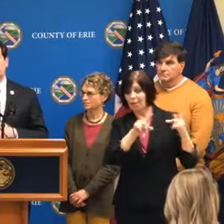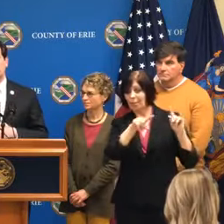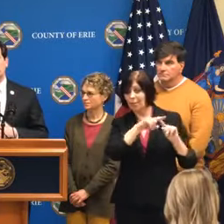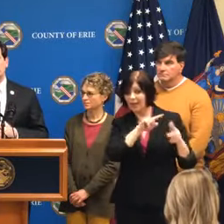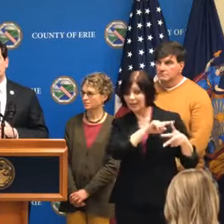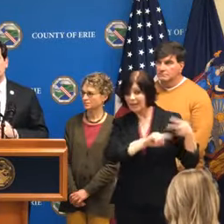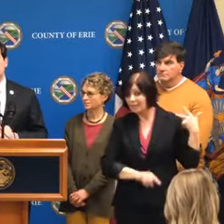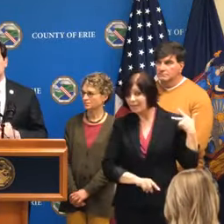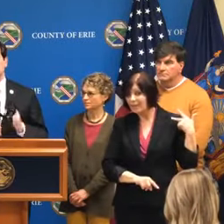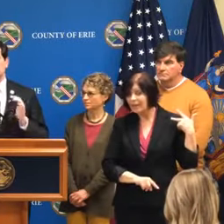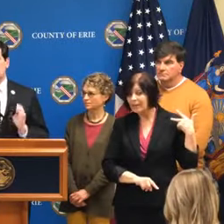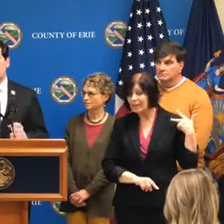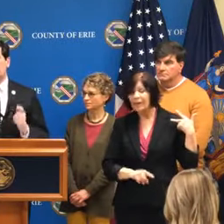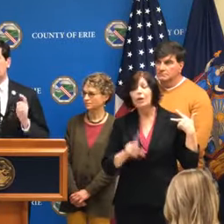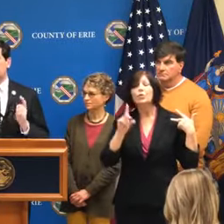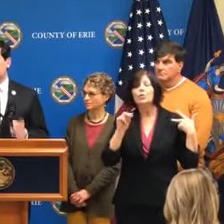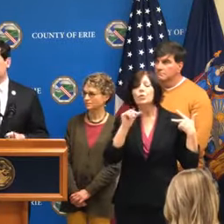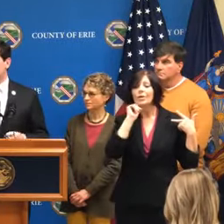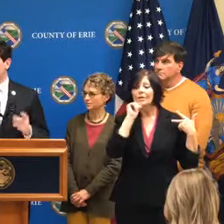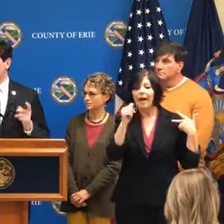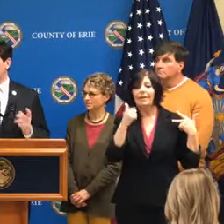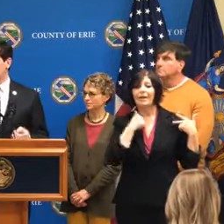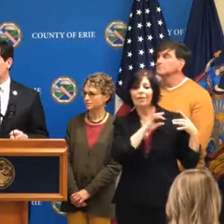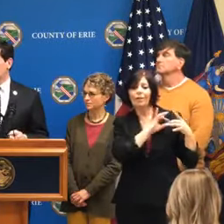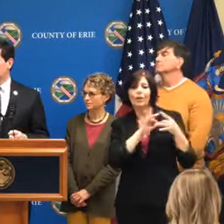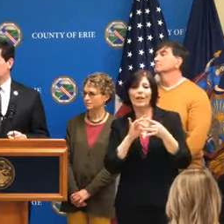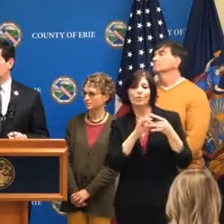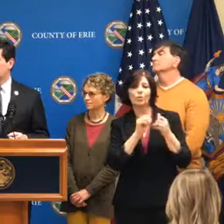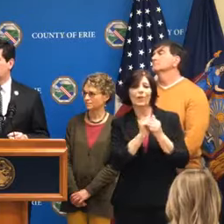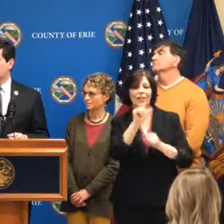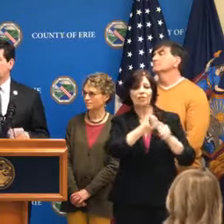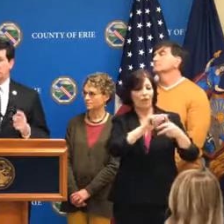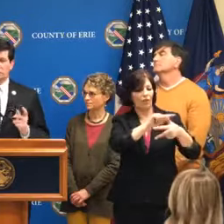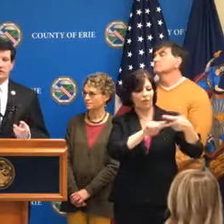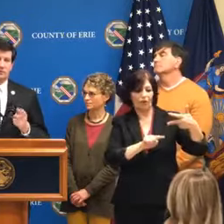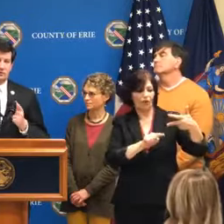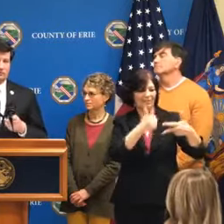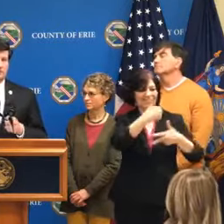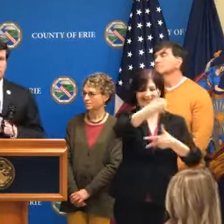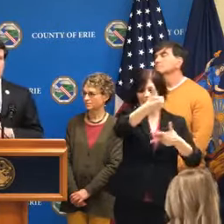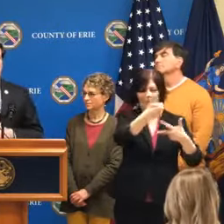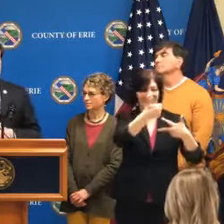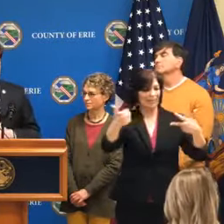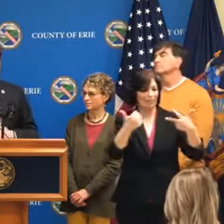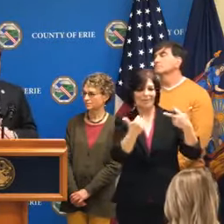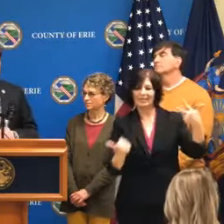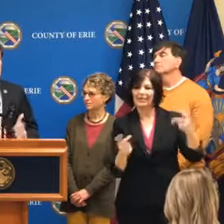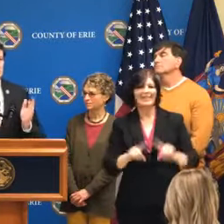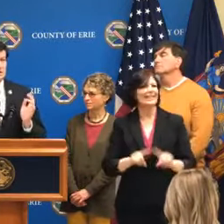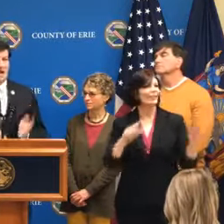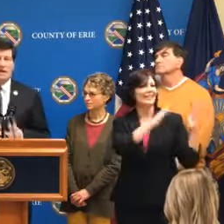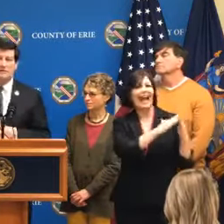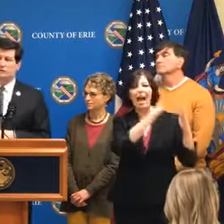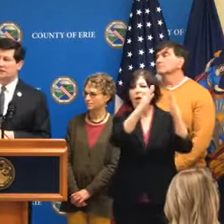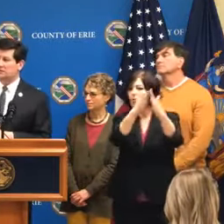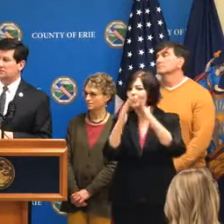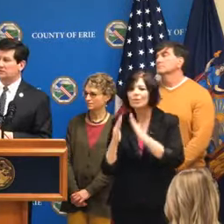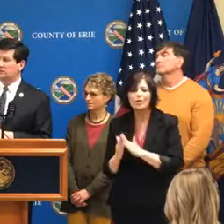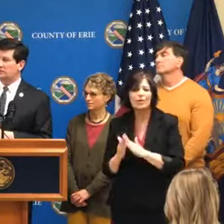for COVID-19 do not have a relationship with each other. I noted they were in 3 different towns. They do not